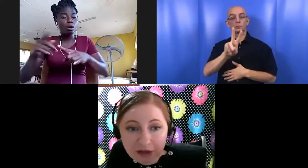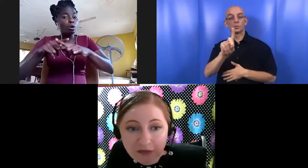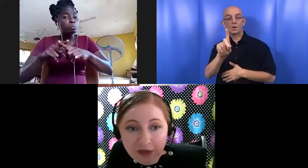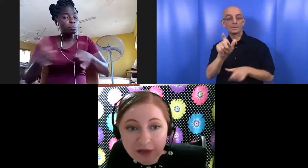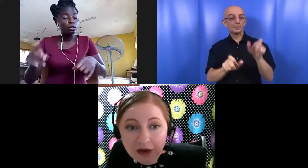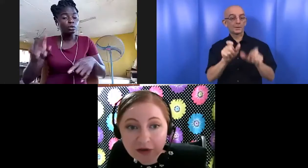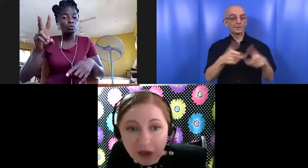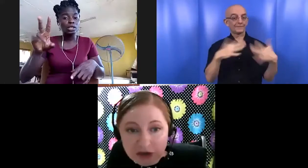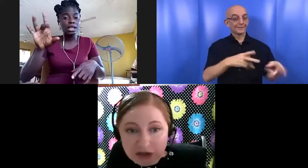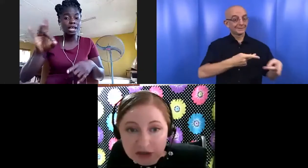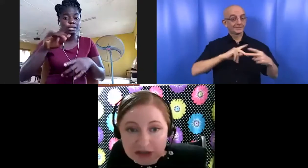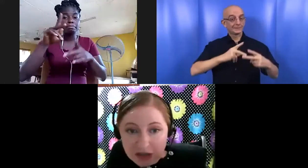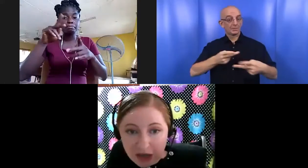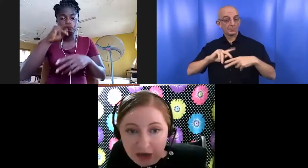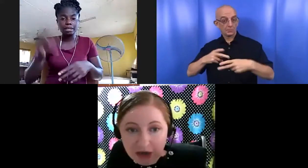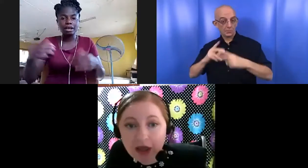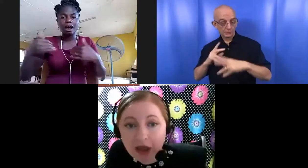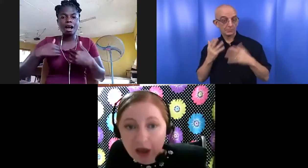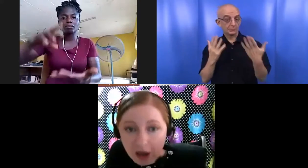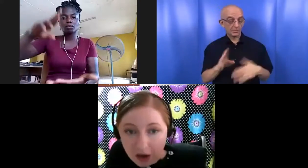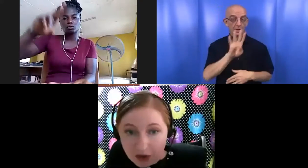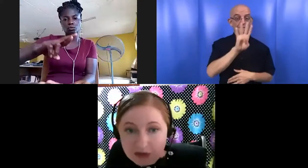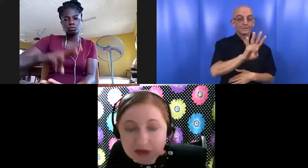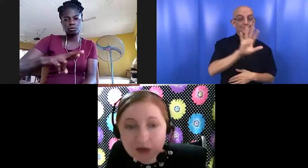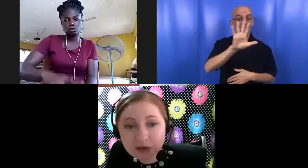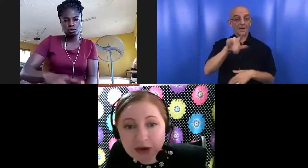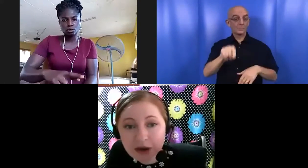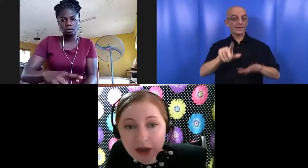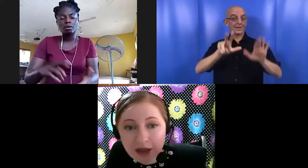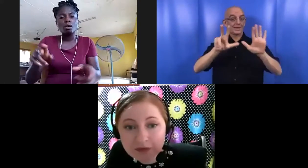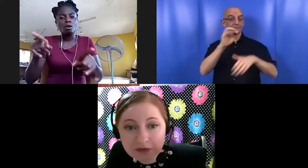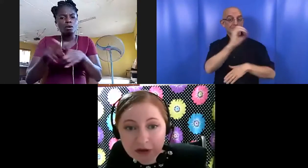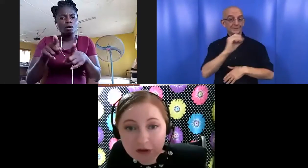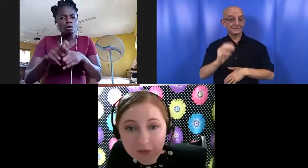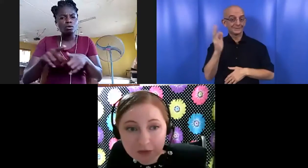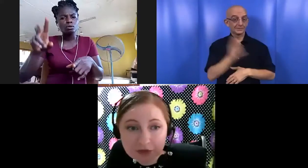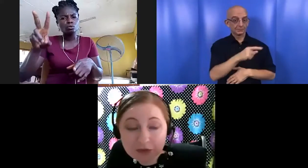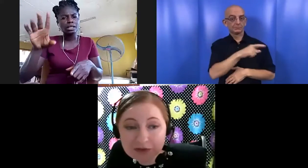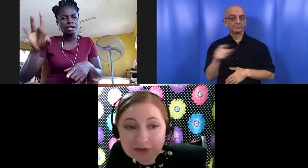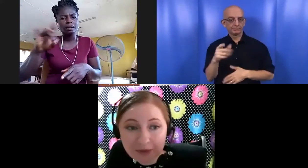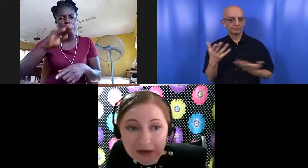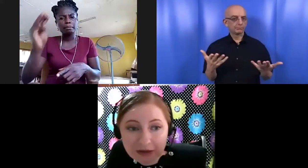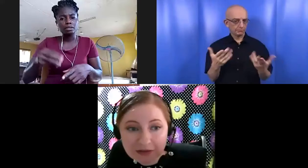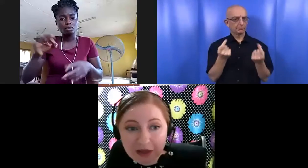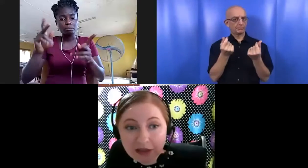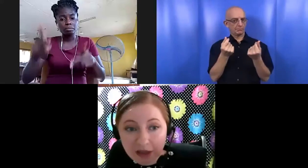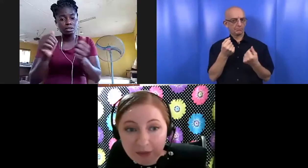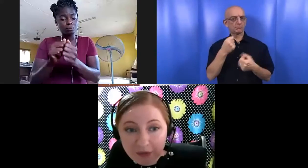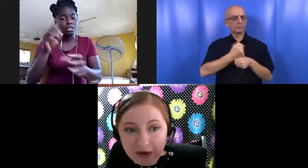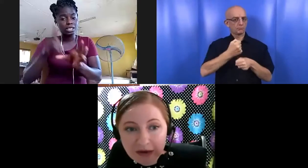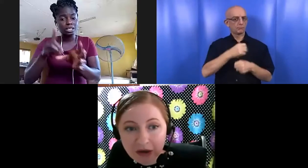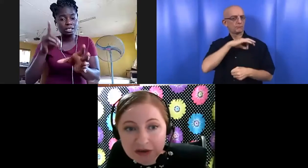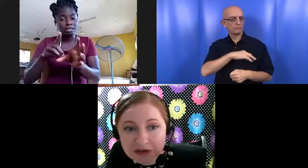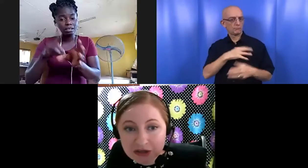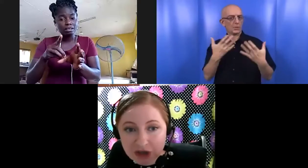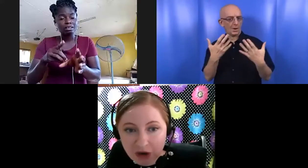28% have had a reduction in salary. Also, 28% of persons with disabilities